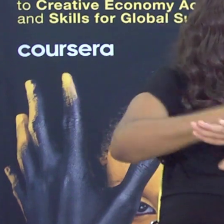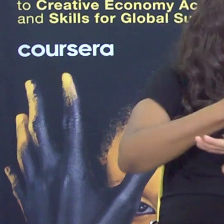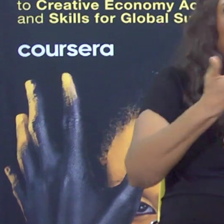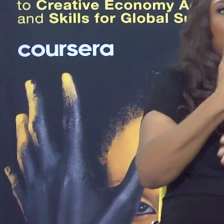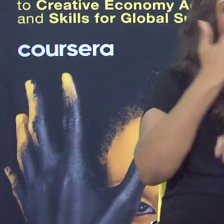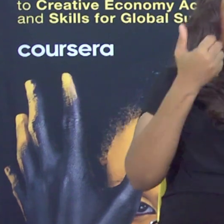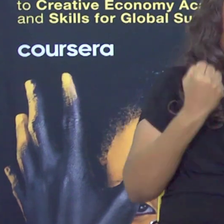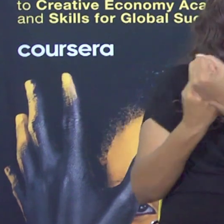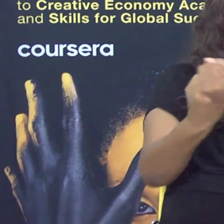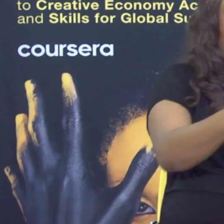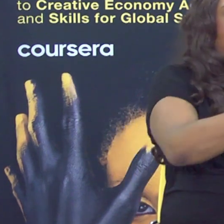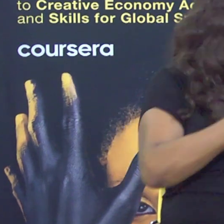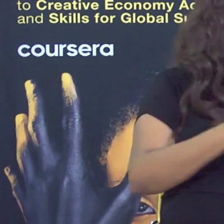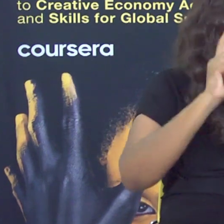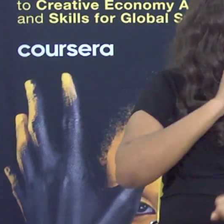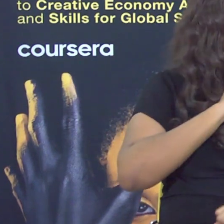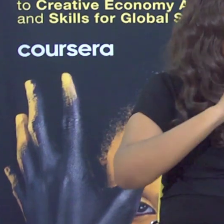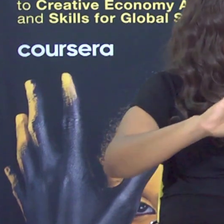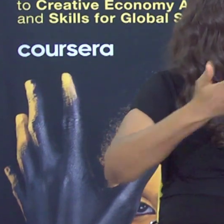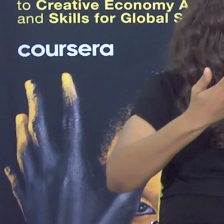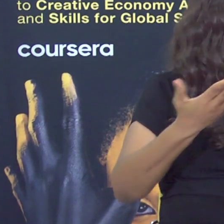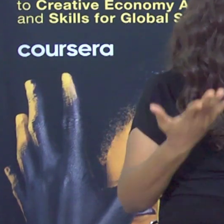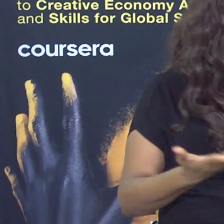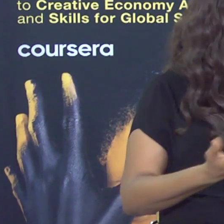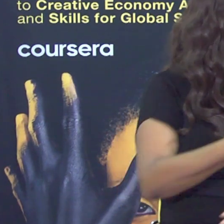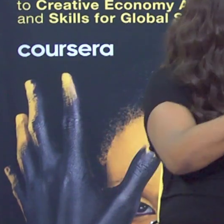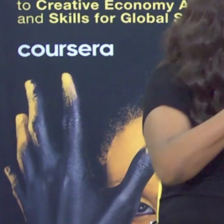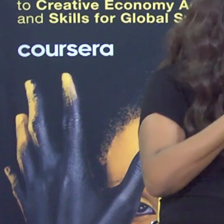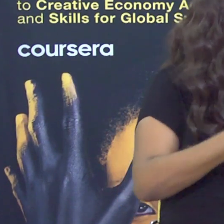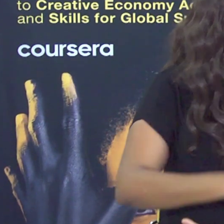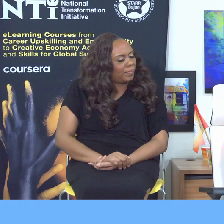allies for the deaf community?